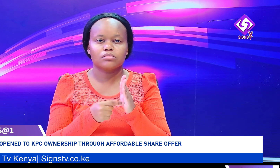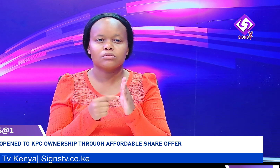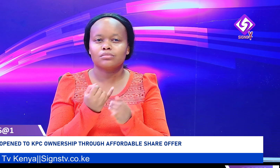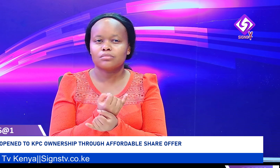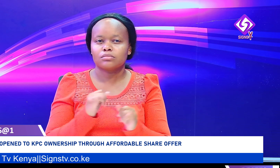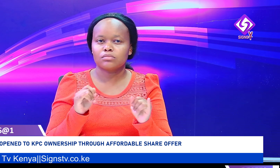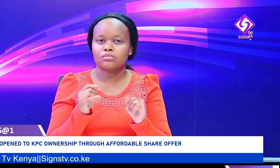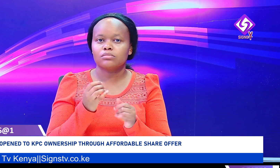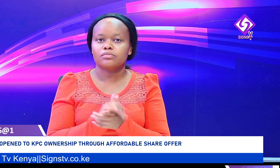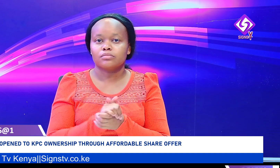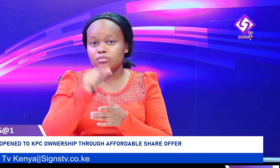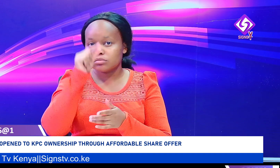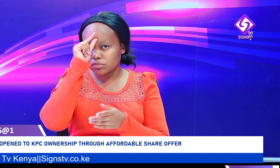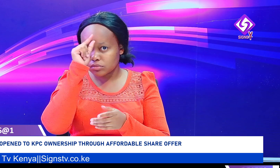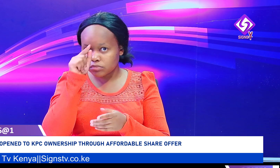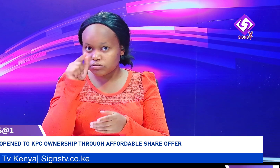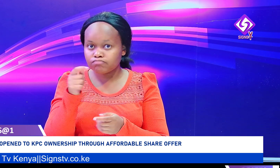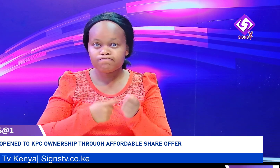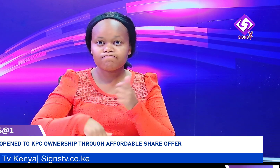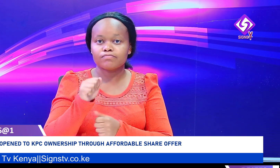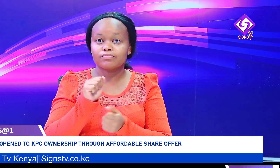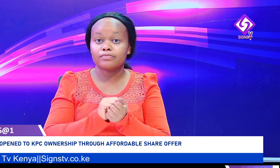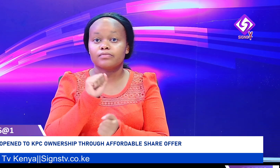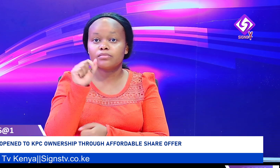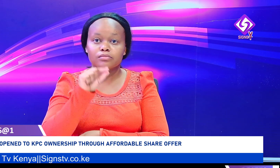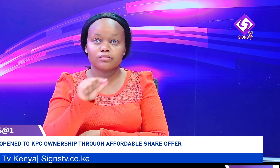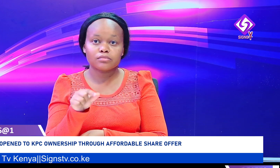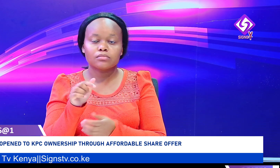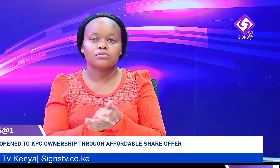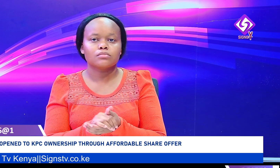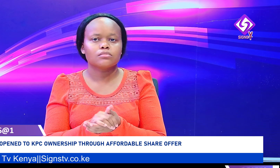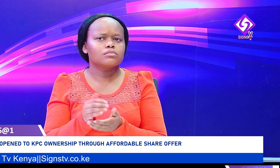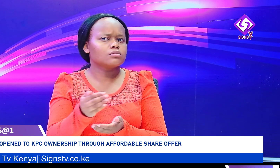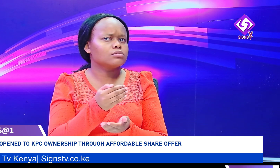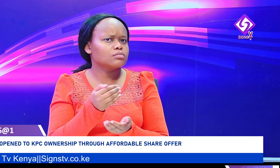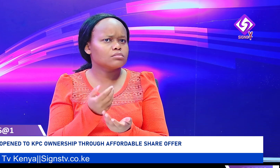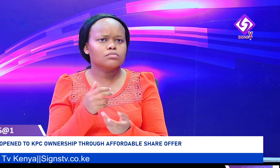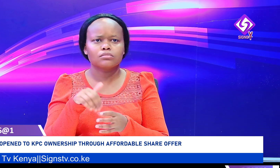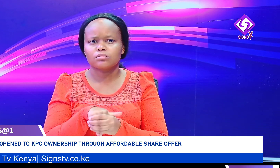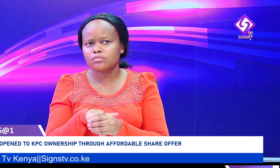selling 15% stake in the telecommunications giant to Vodacom.